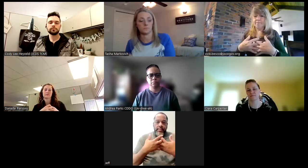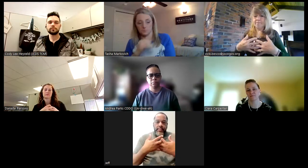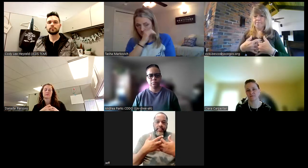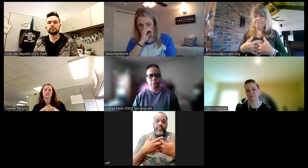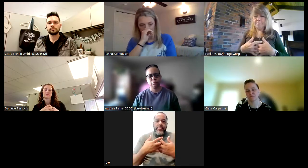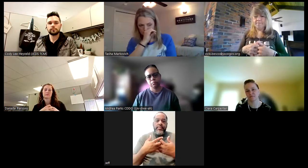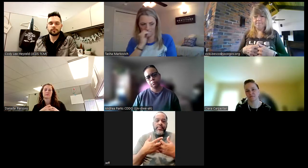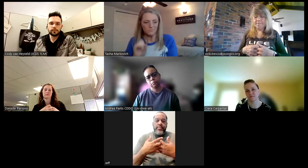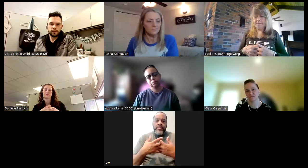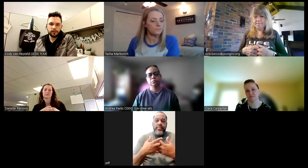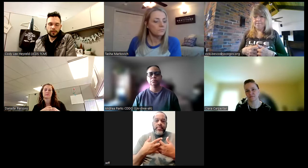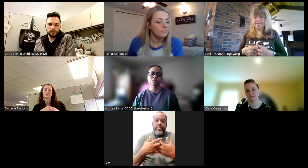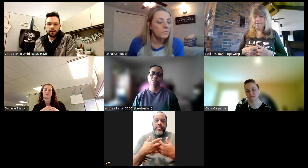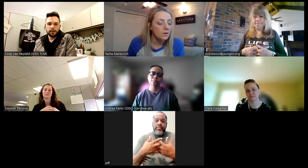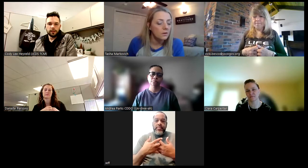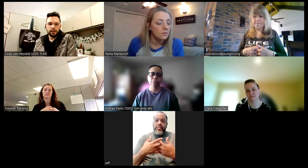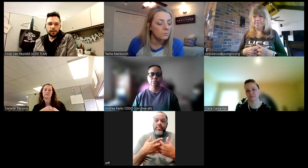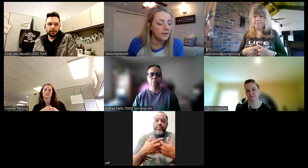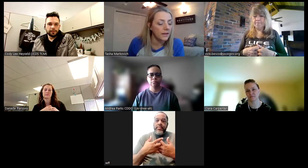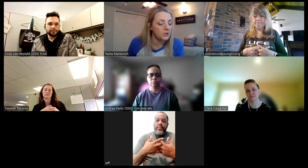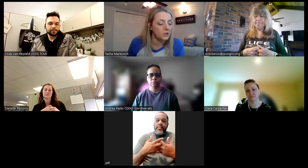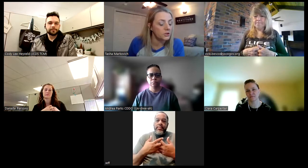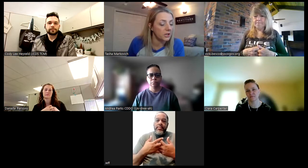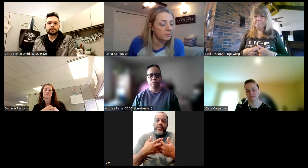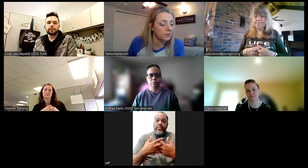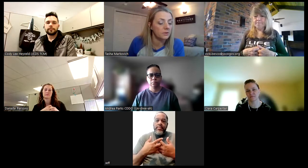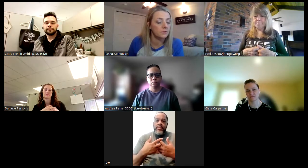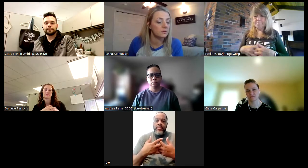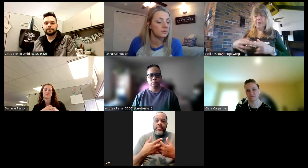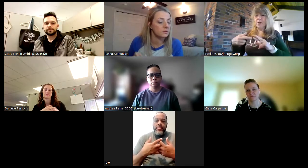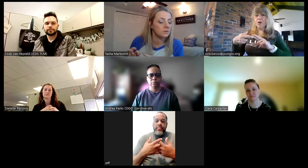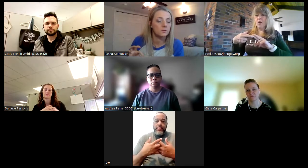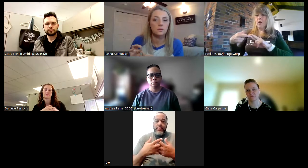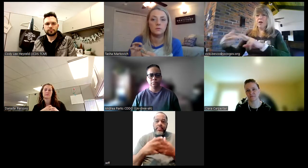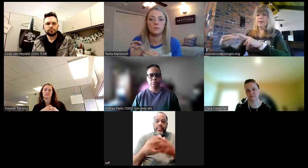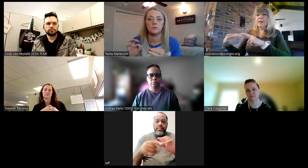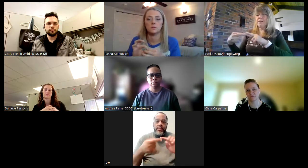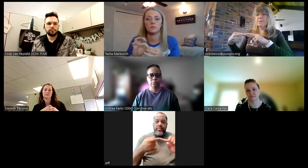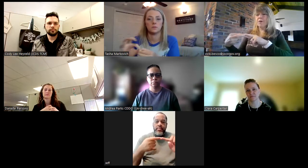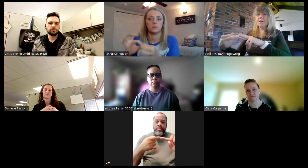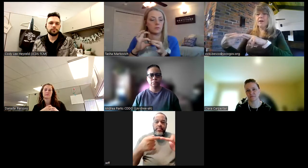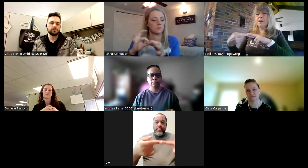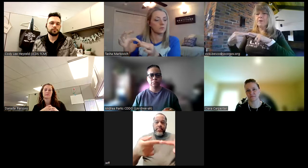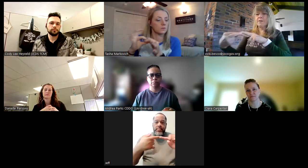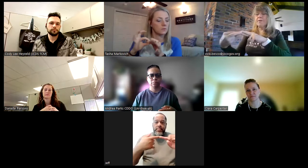Relationship. There's probably a couple different